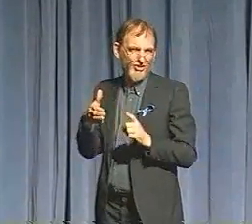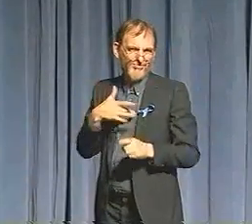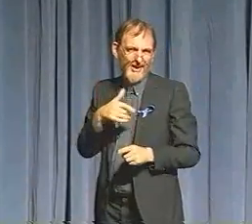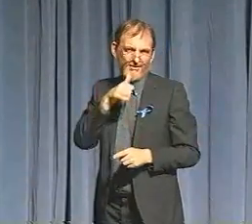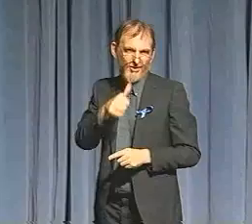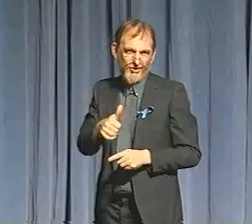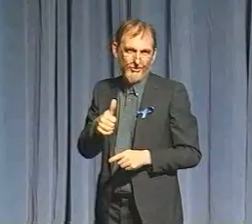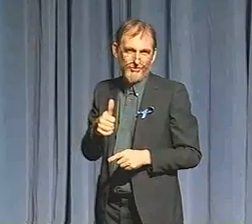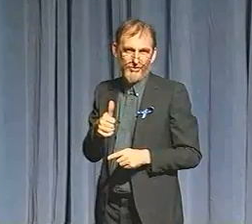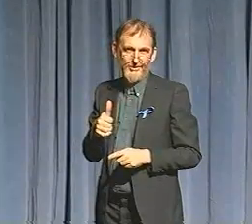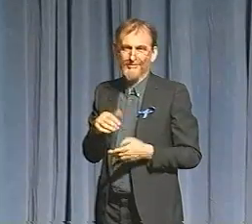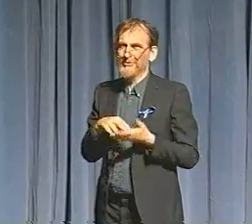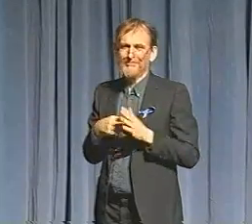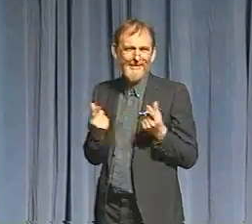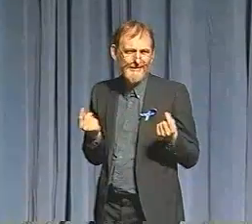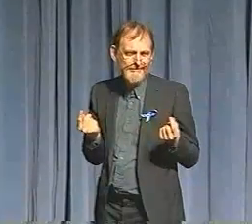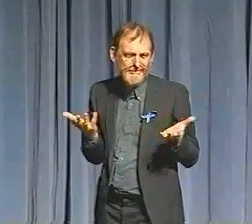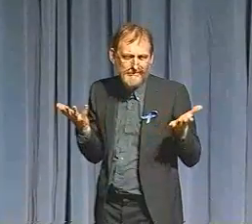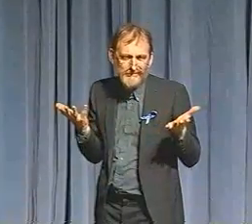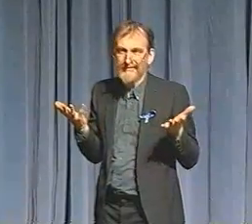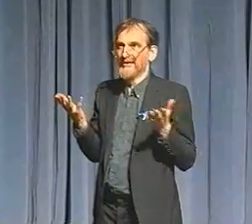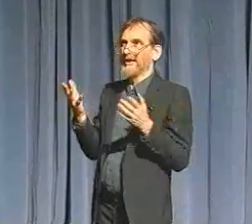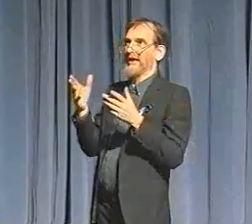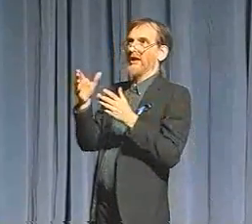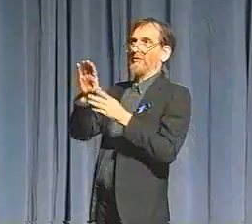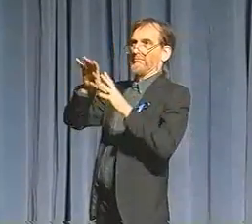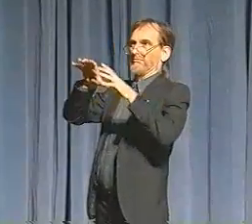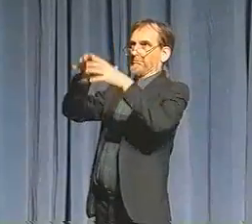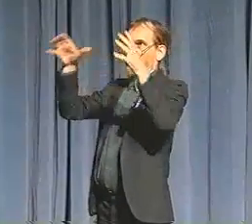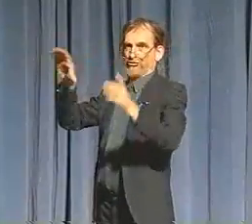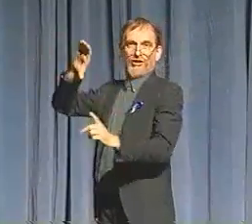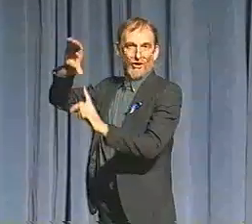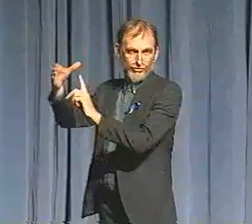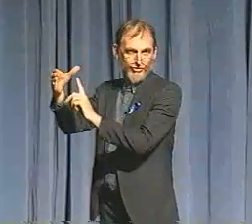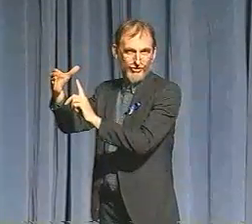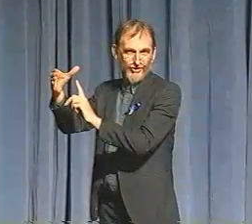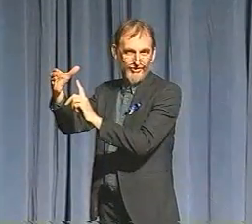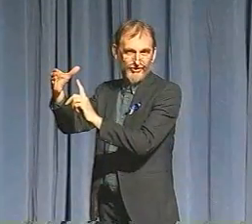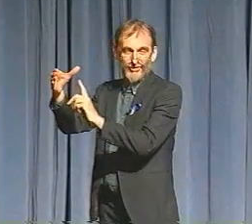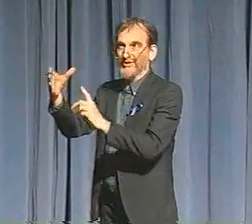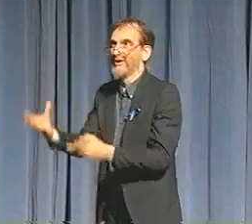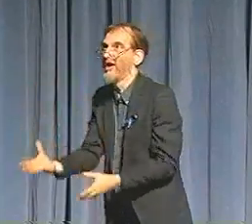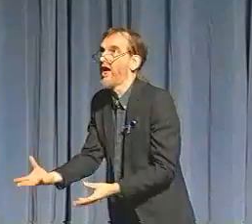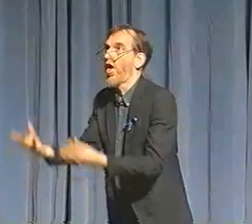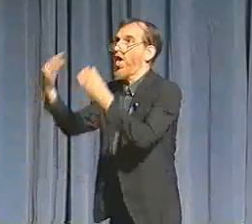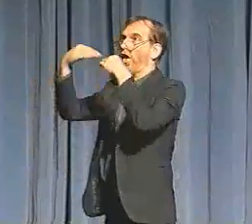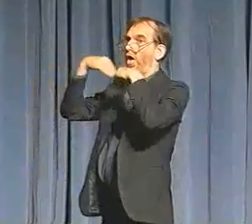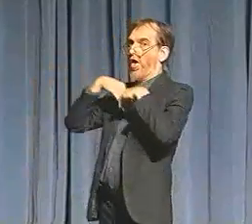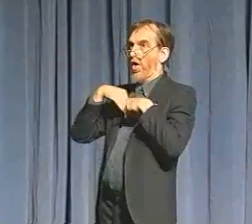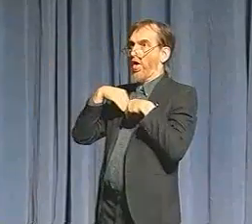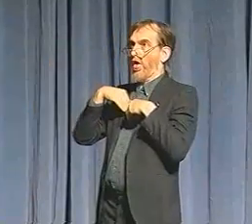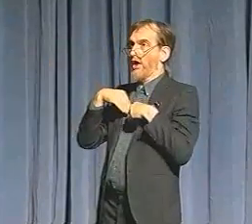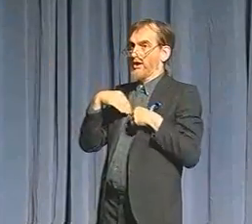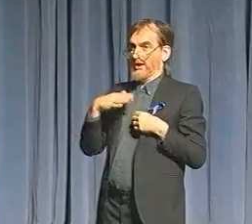culture, I tend not to want to say the hearing culture, but the majority culture has